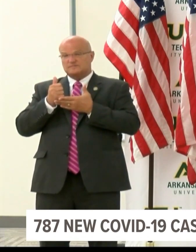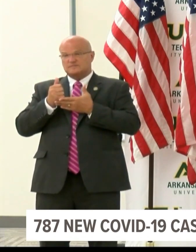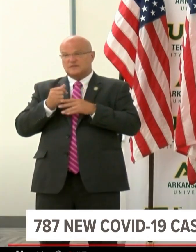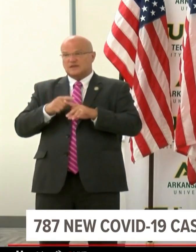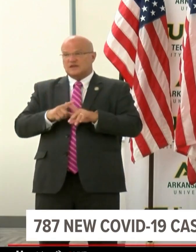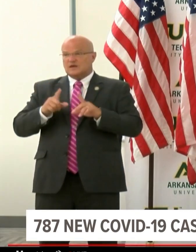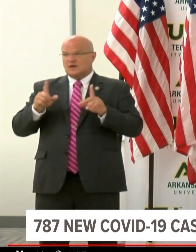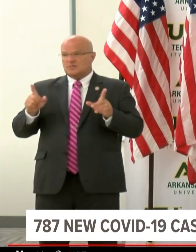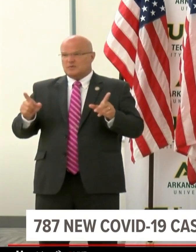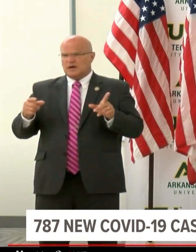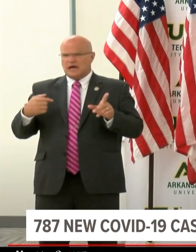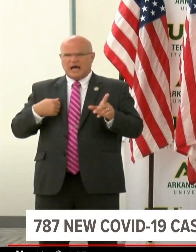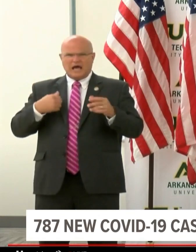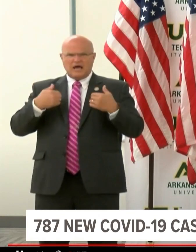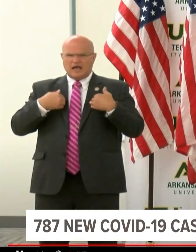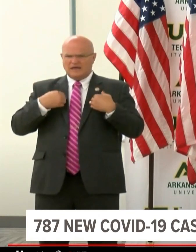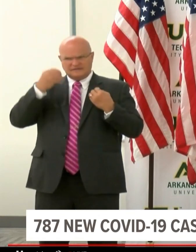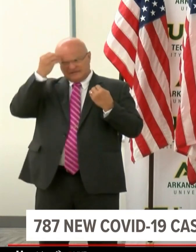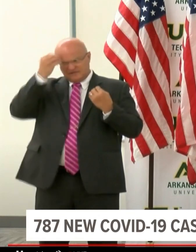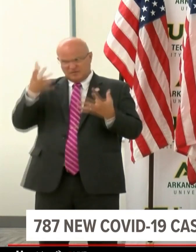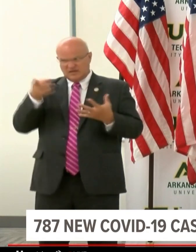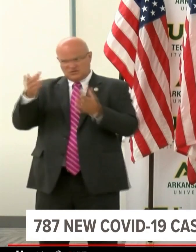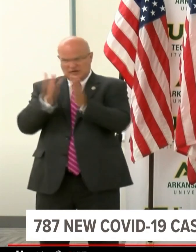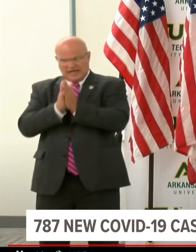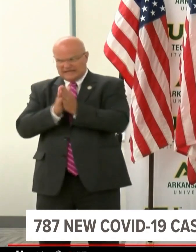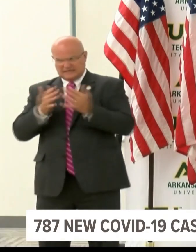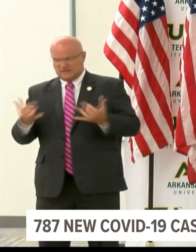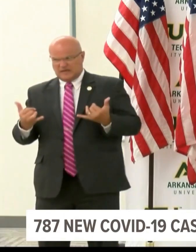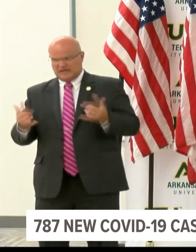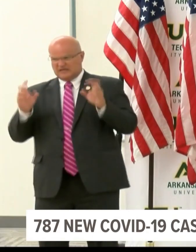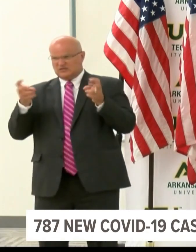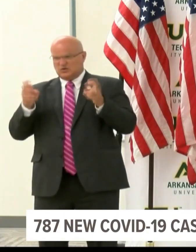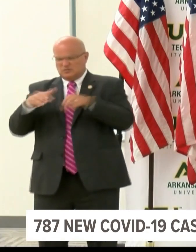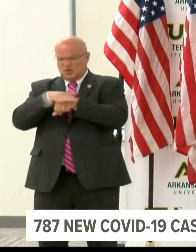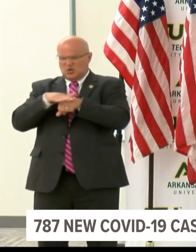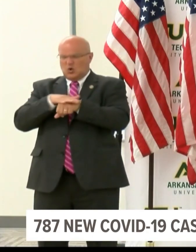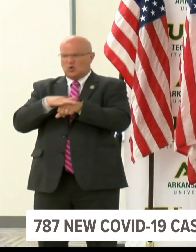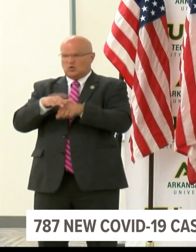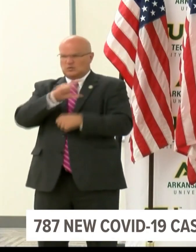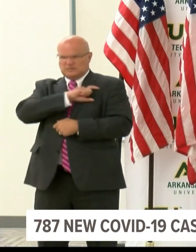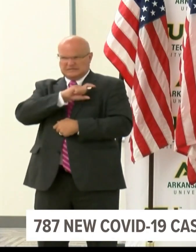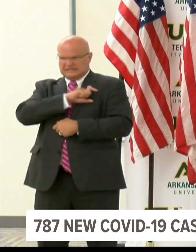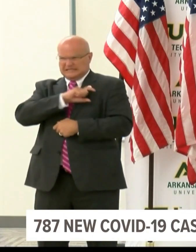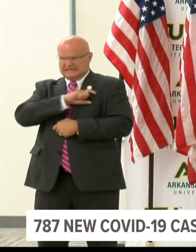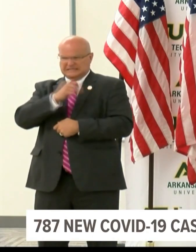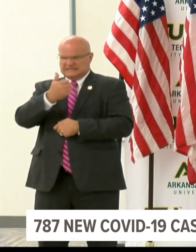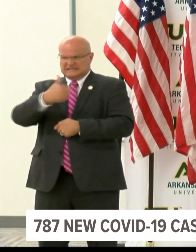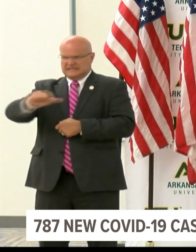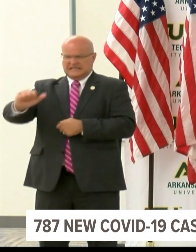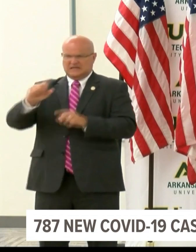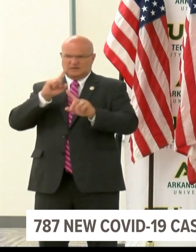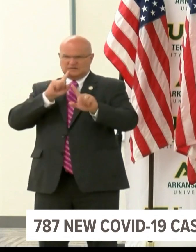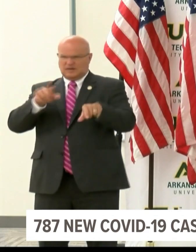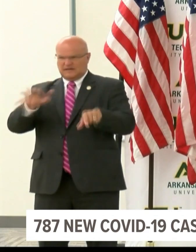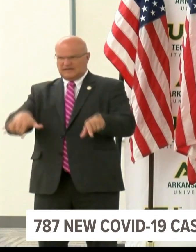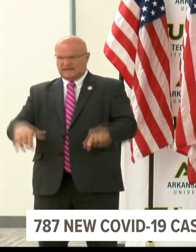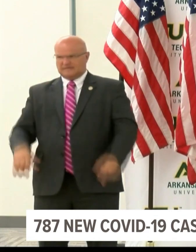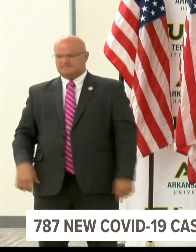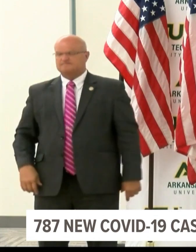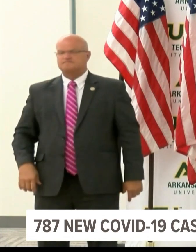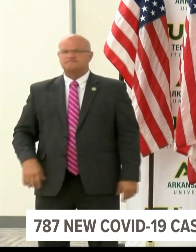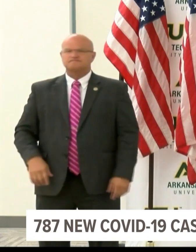But I don't have the information that you're asking for in terms of local law enforcement and any responses that they have